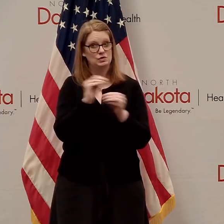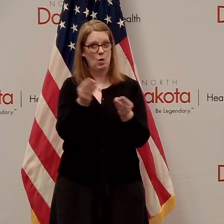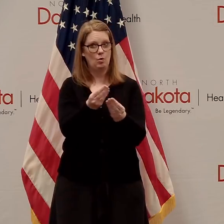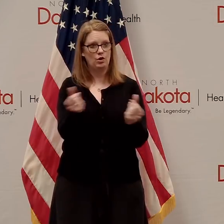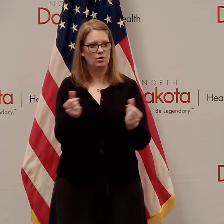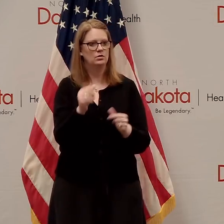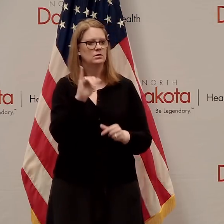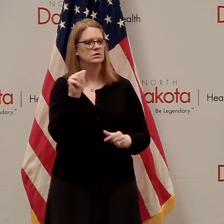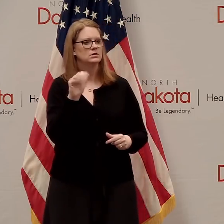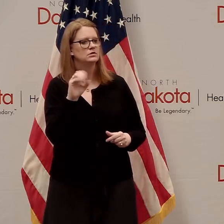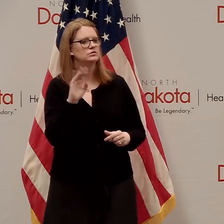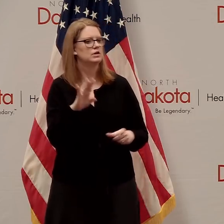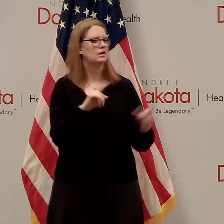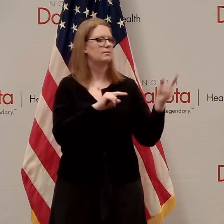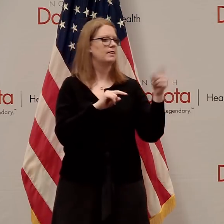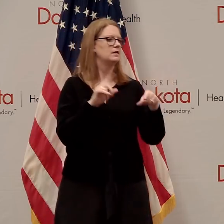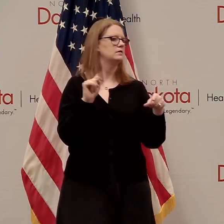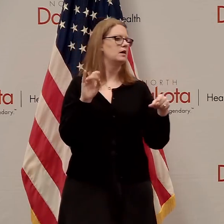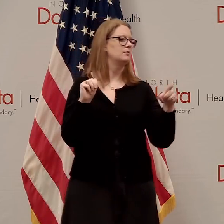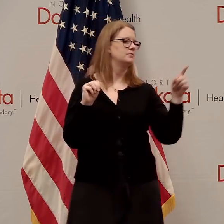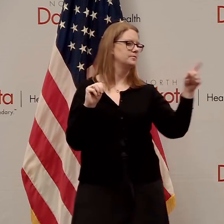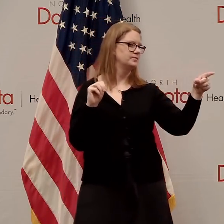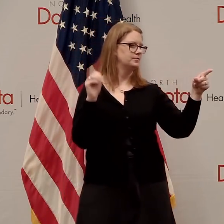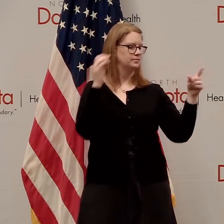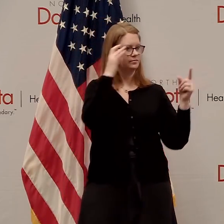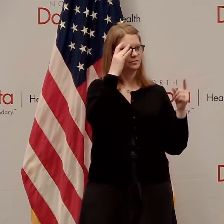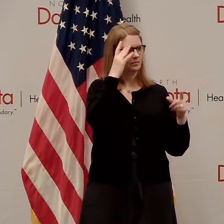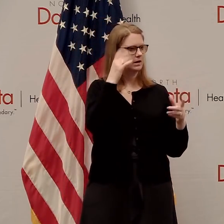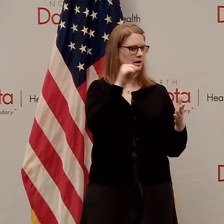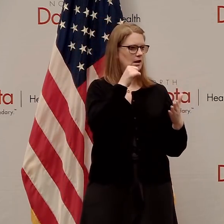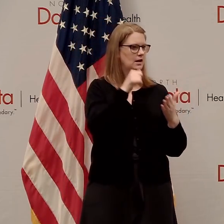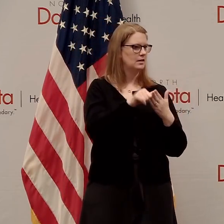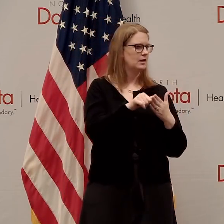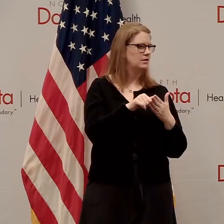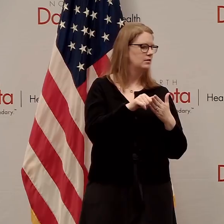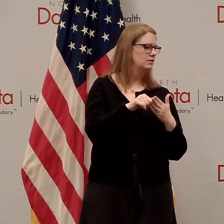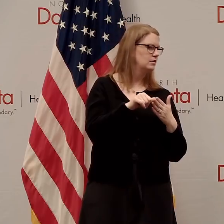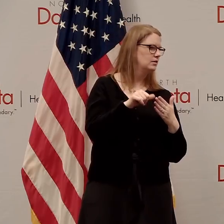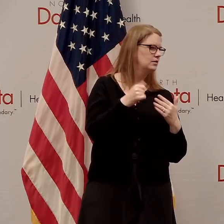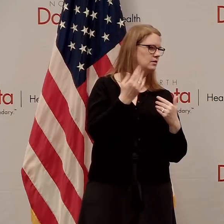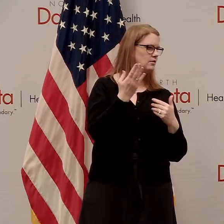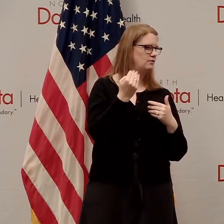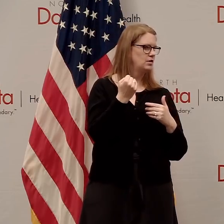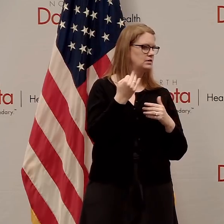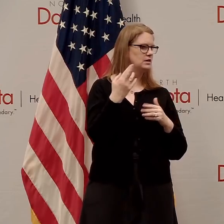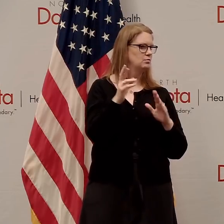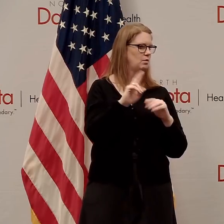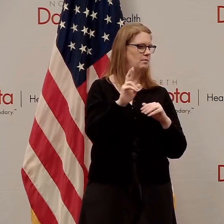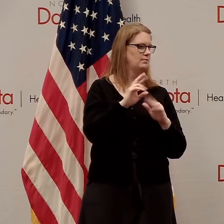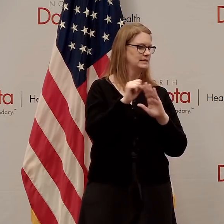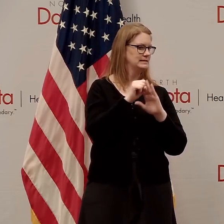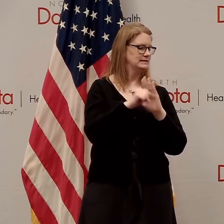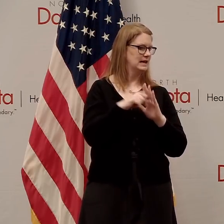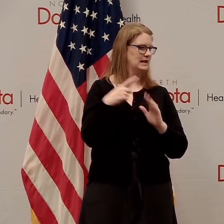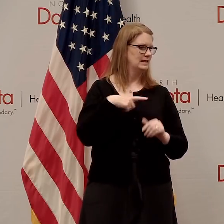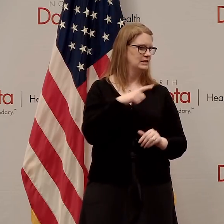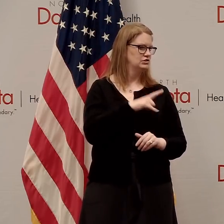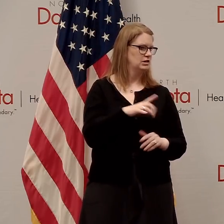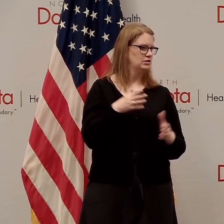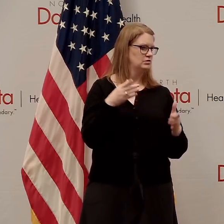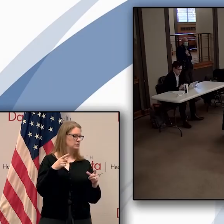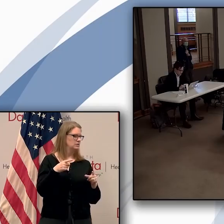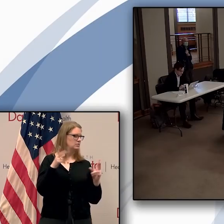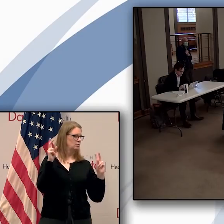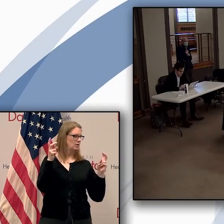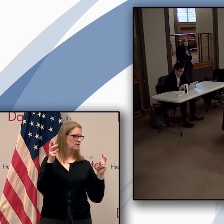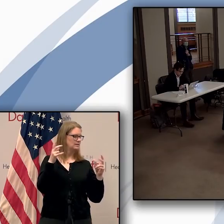Jacob and then Tom. Governor, I have a letter from 14 Republican state legislators. In the letter, they say,